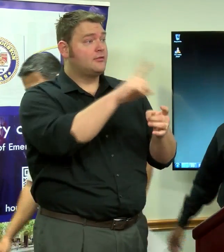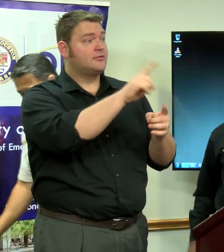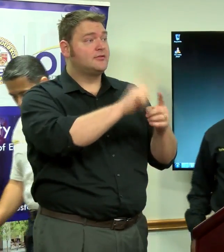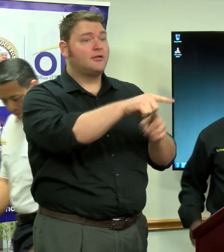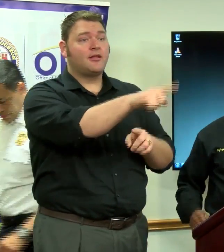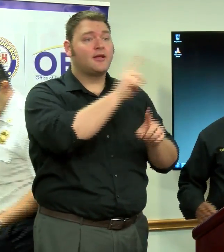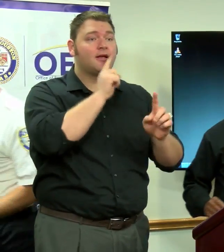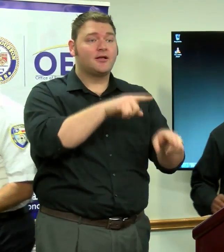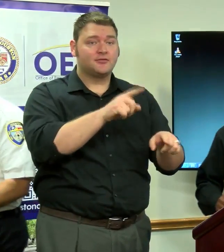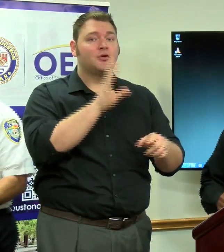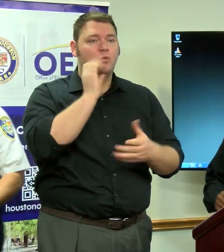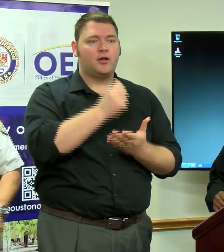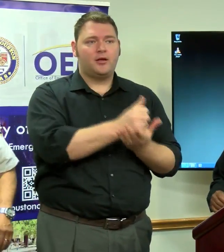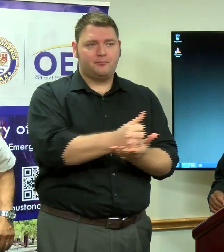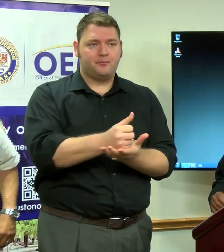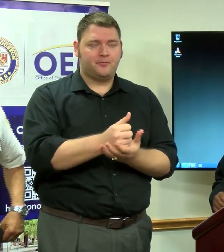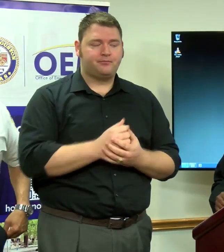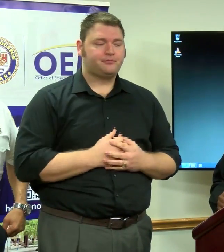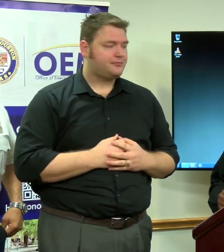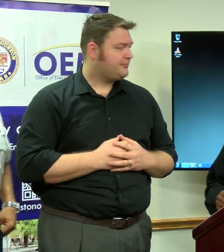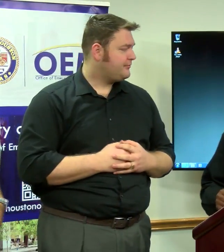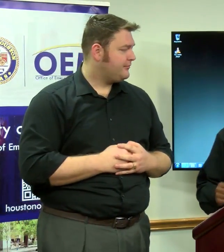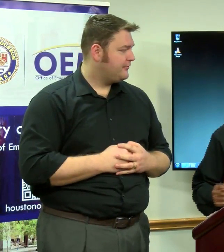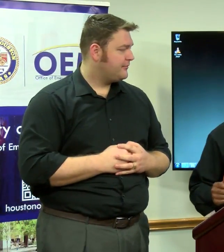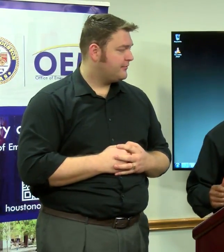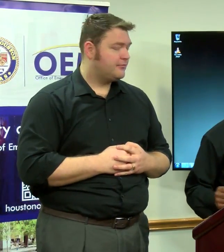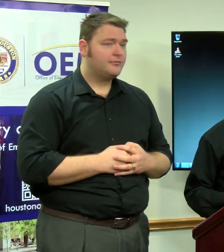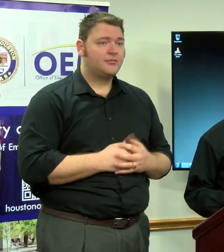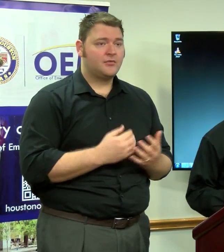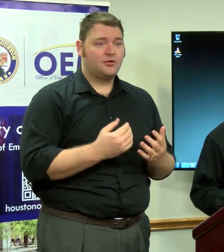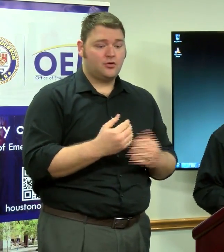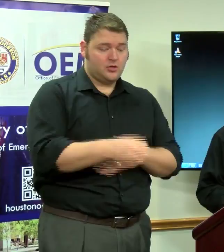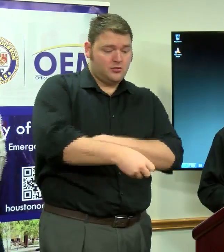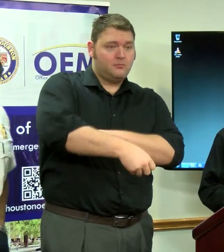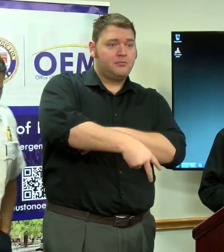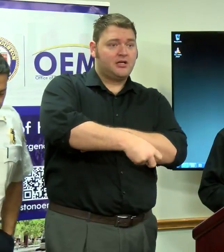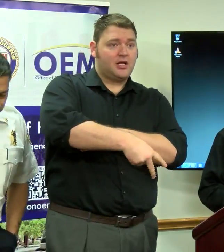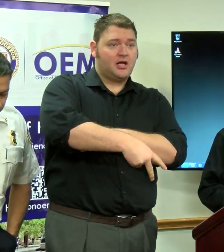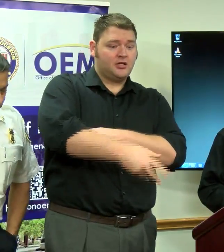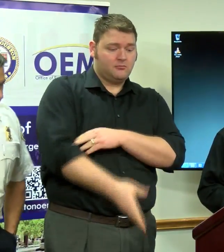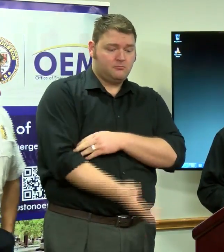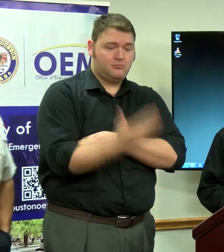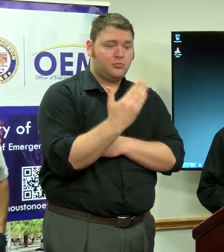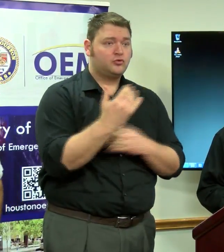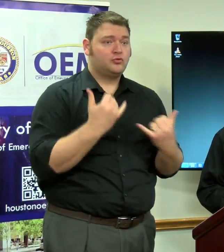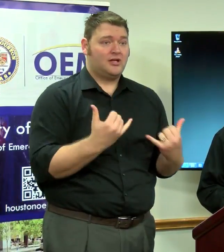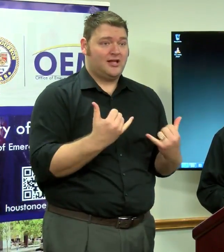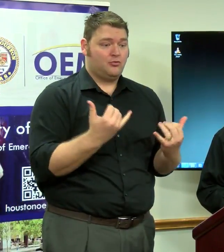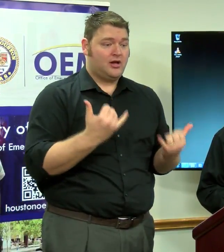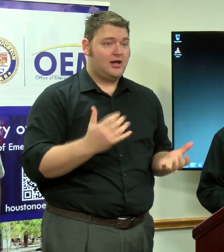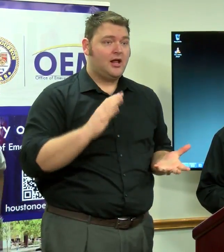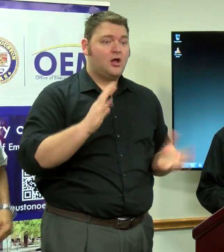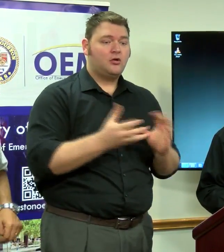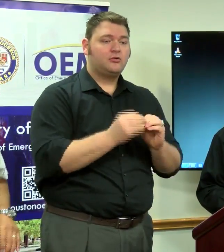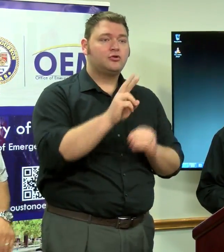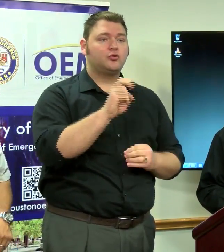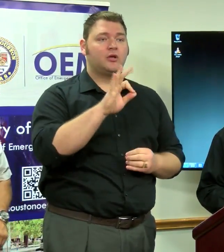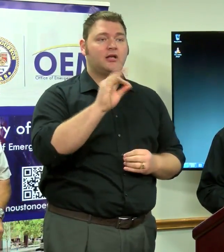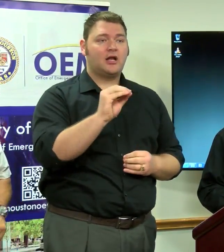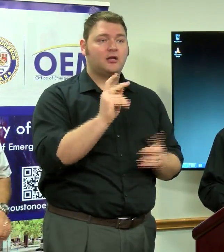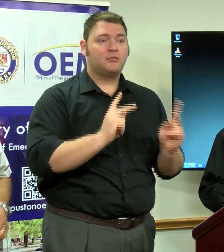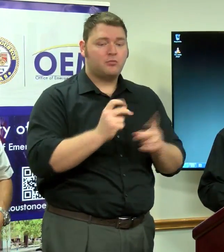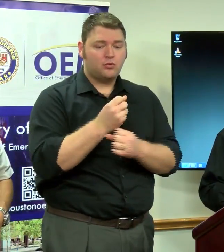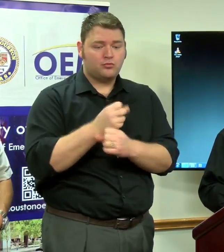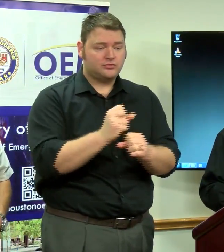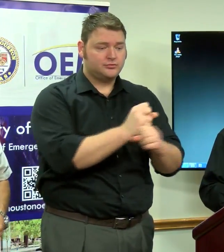So from midnight to where we are today, the fire department has rescued about 290, and we fully recognize that there